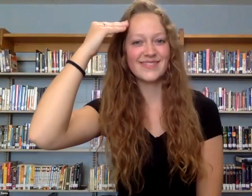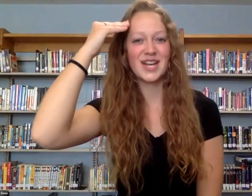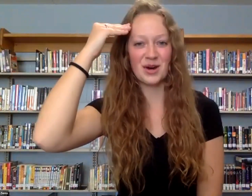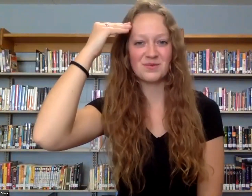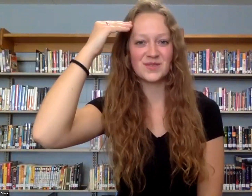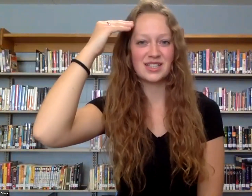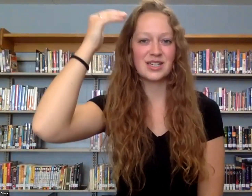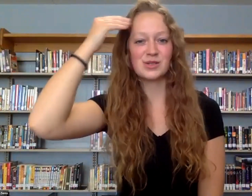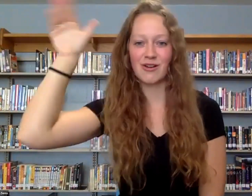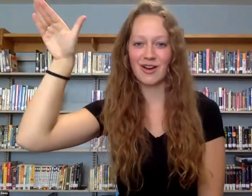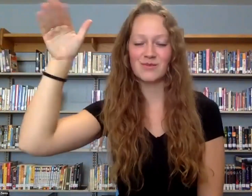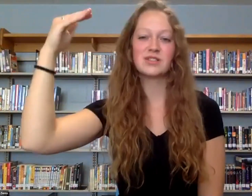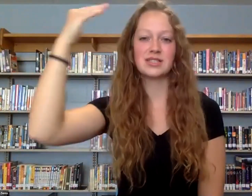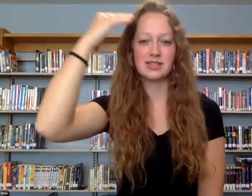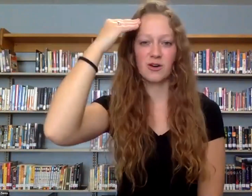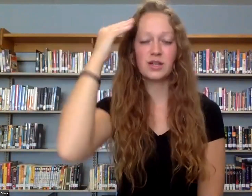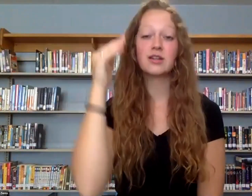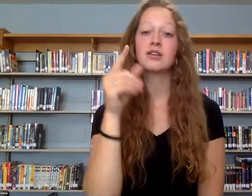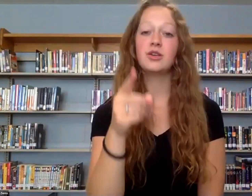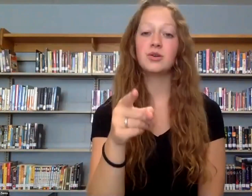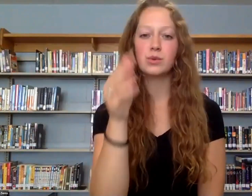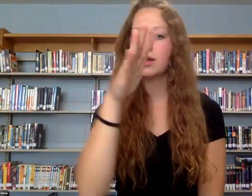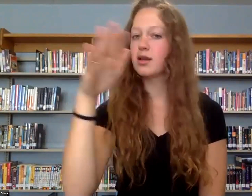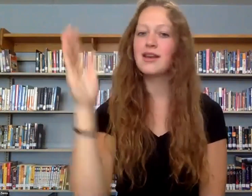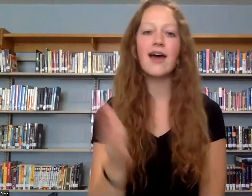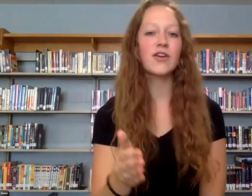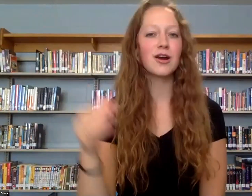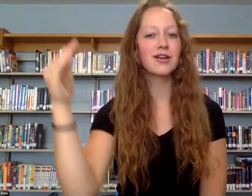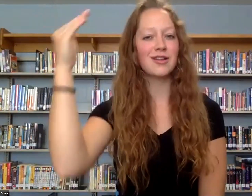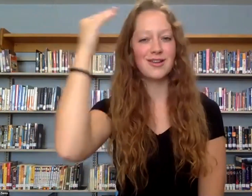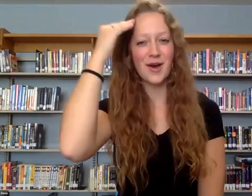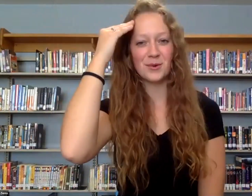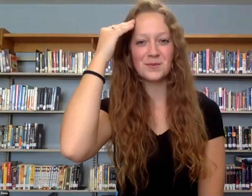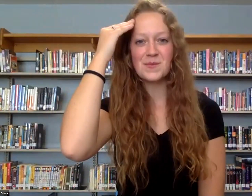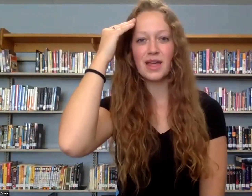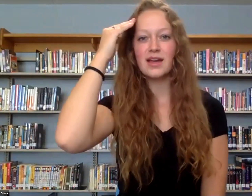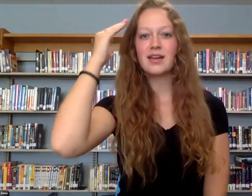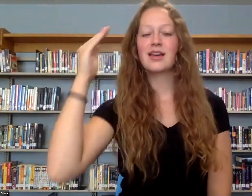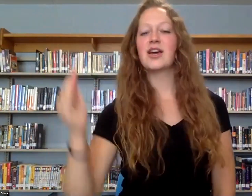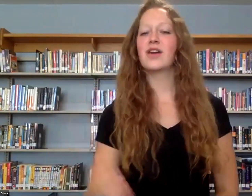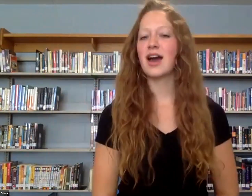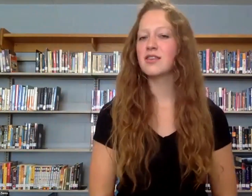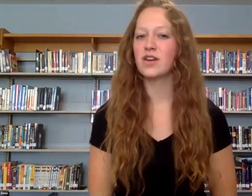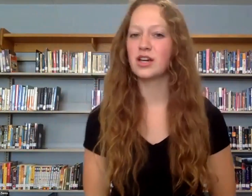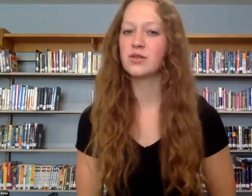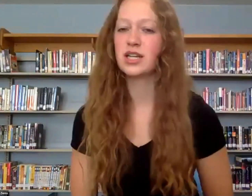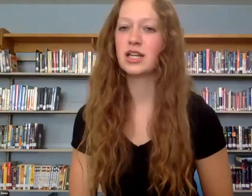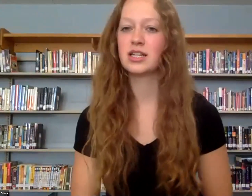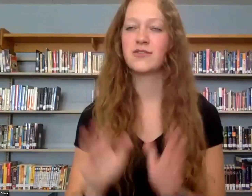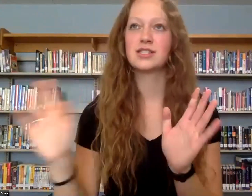No. This was don't know. So this is no. You never know. Now the guy in the video did a different sign